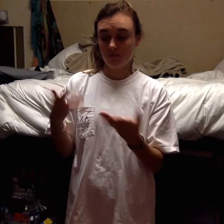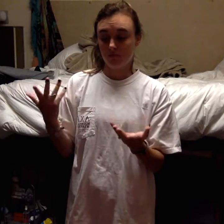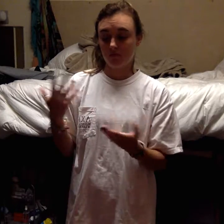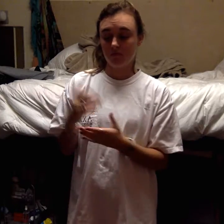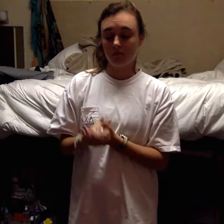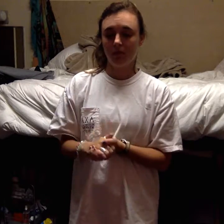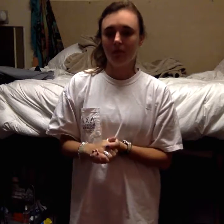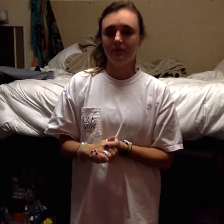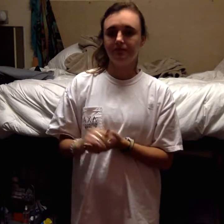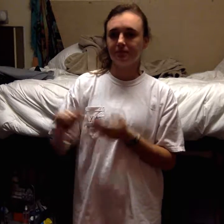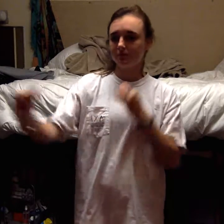No?